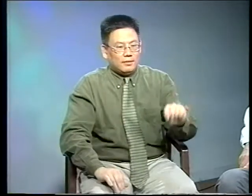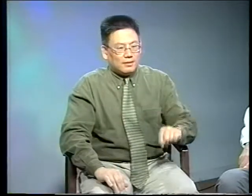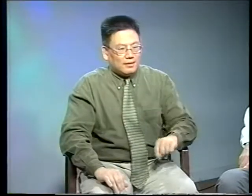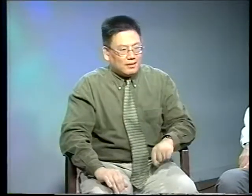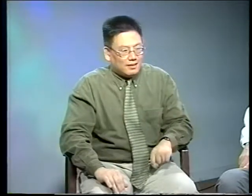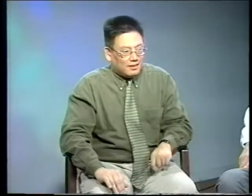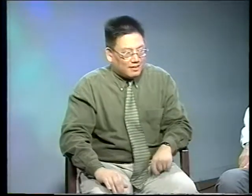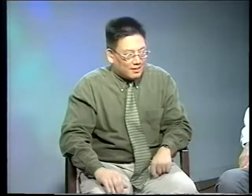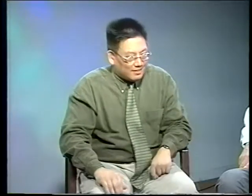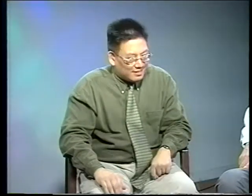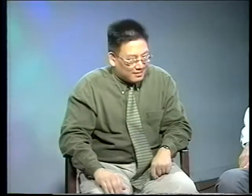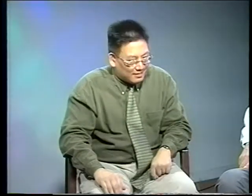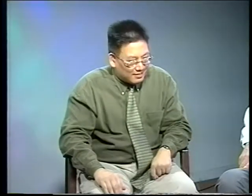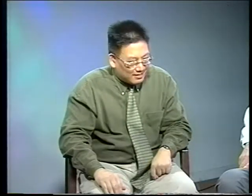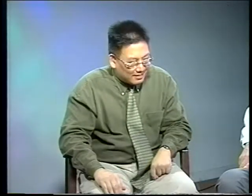the fingerspell.